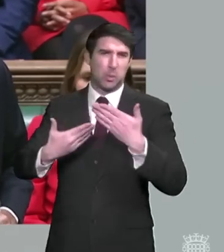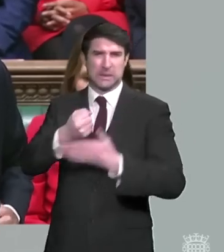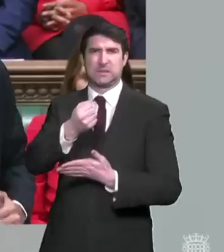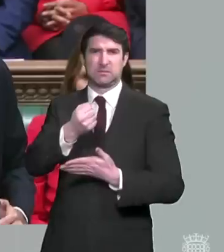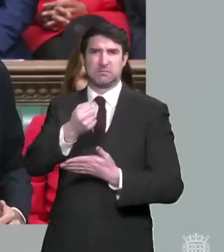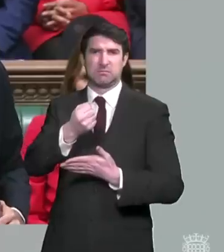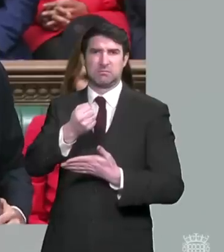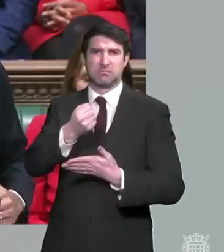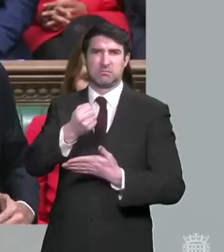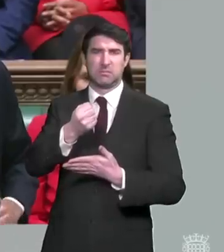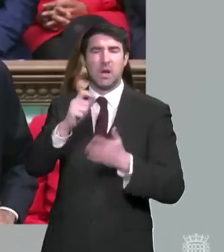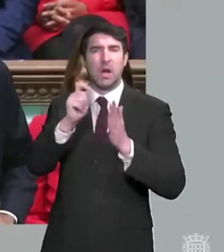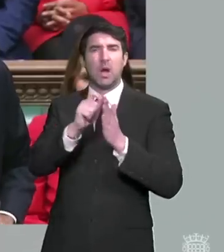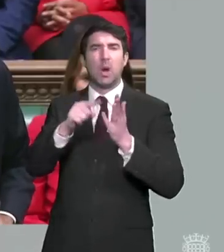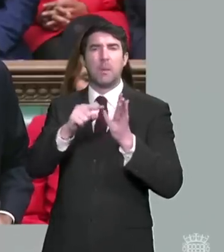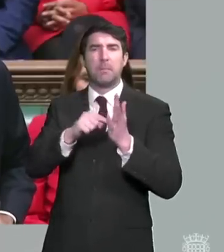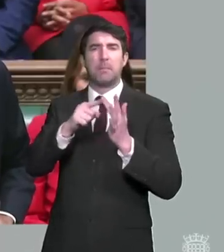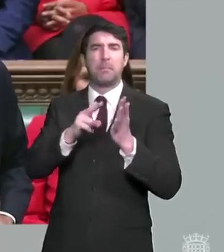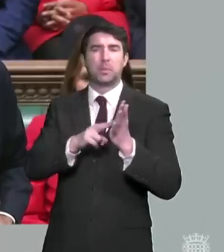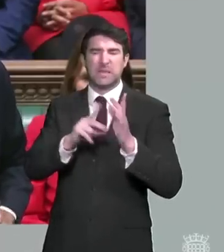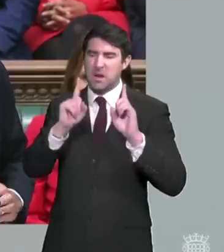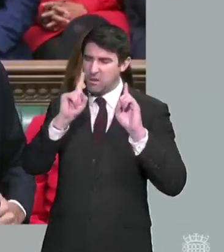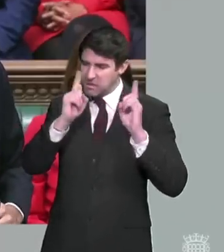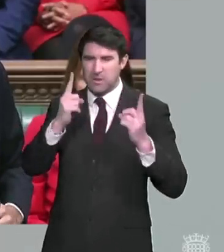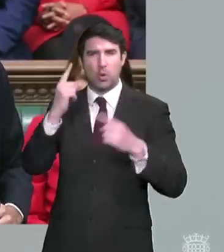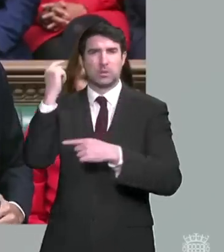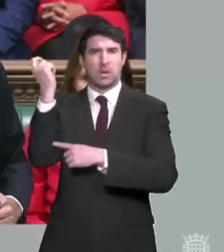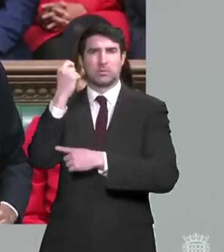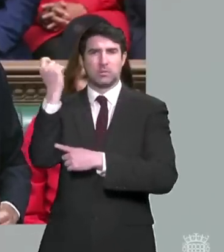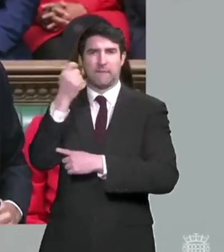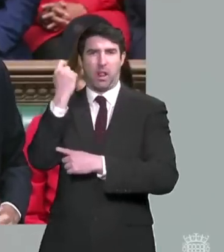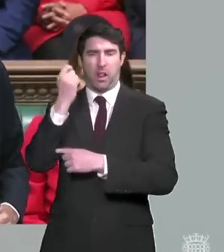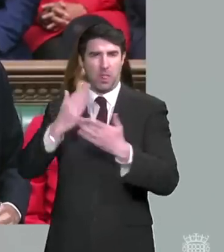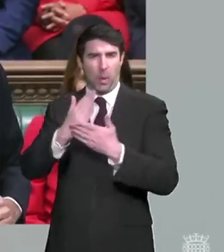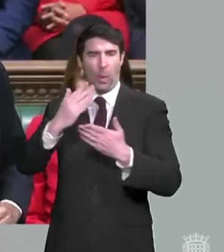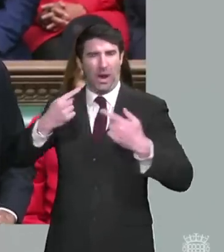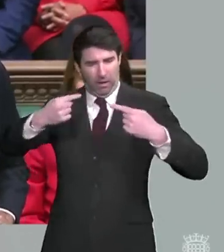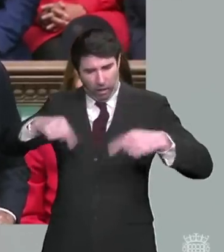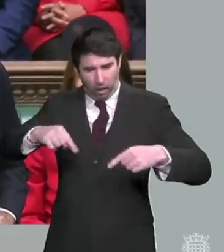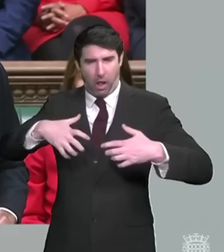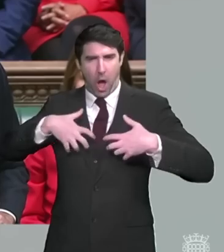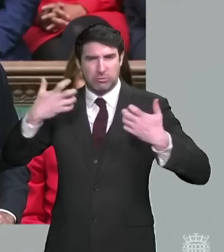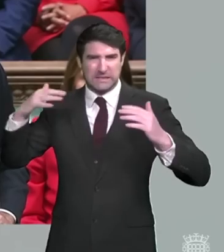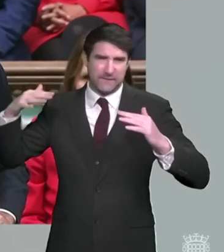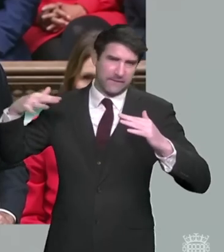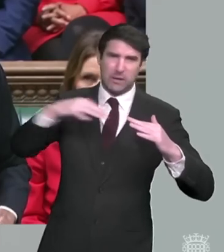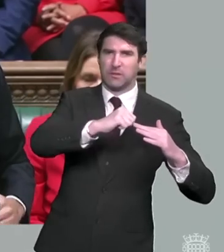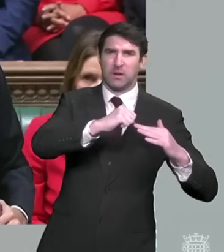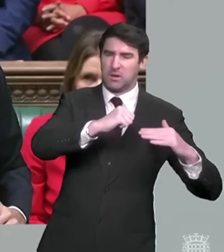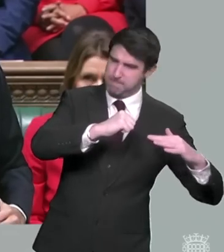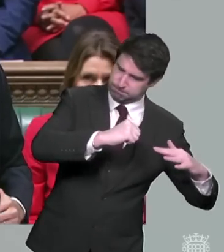Putin's aggression cannot be seen in any way to have been successful, and that's why we have accelerated and increased our